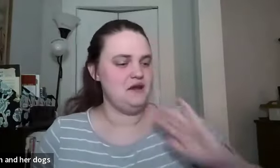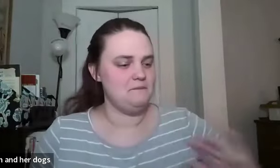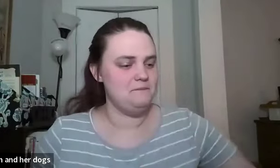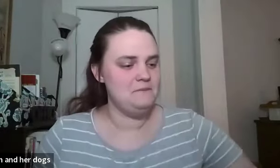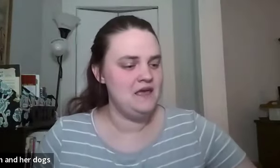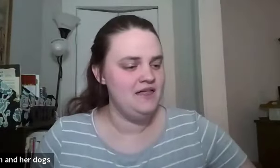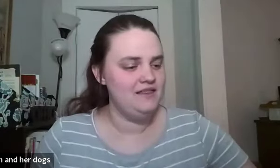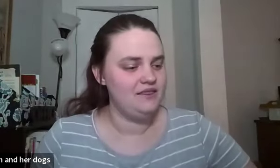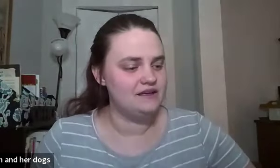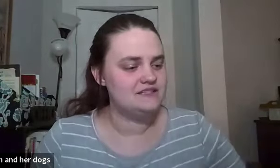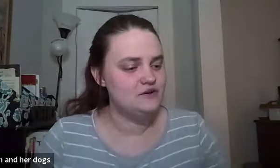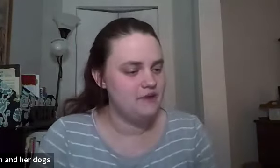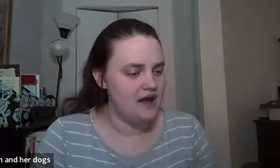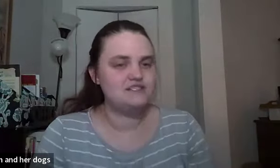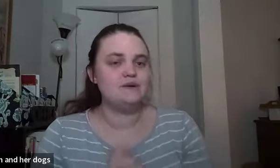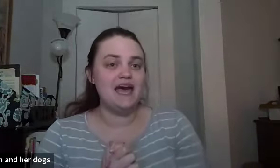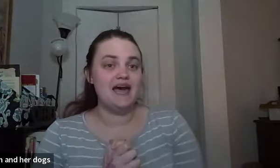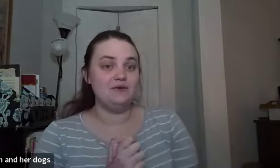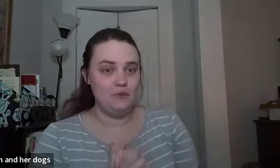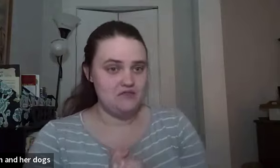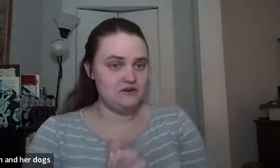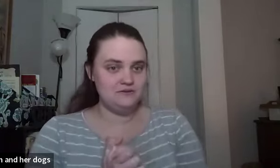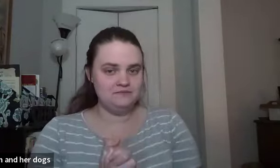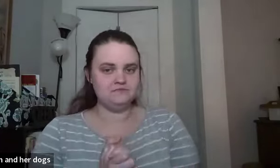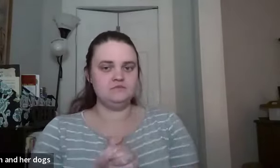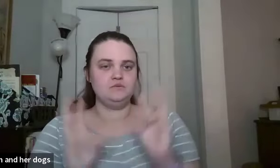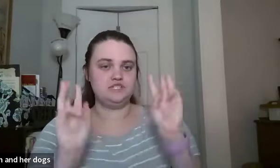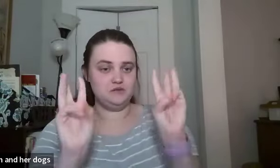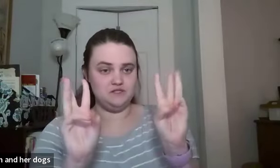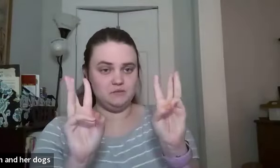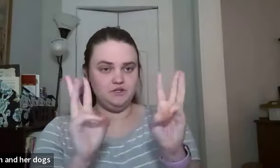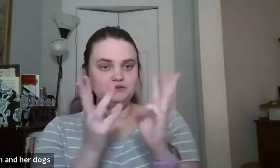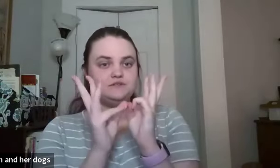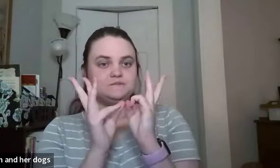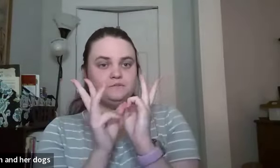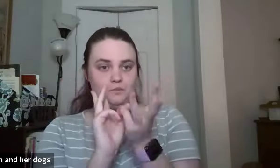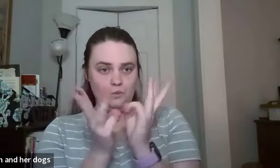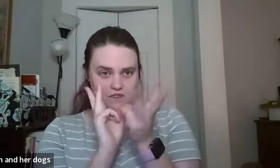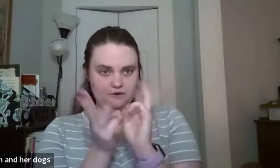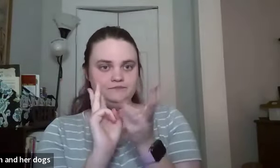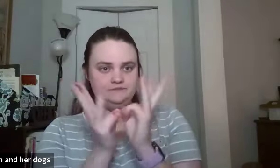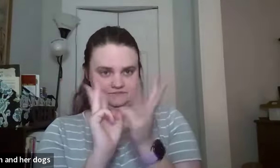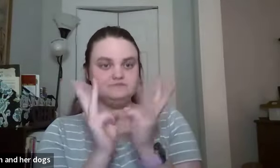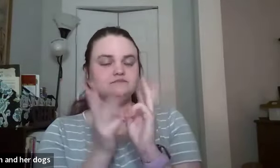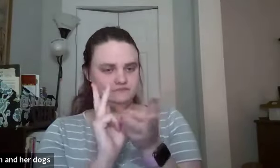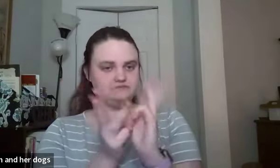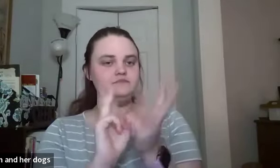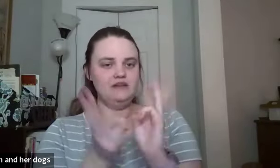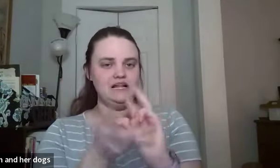Okay. Let's go back. So we had weather, which is those W's, weather. And you